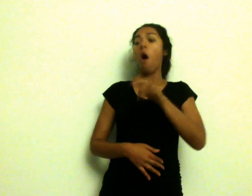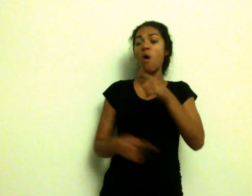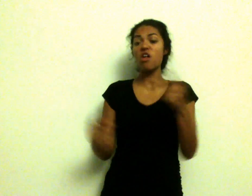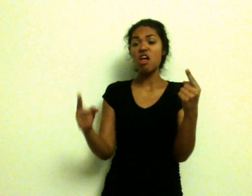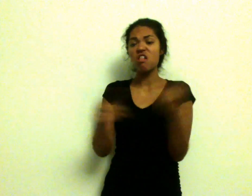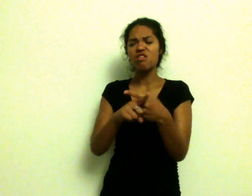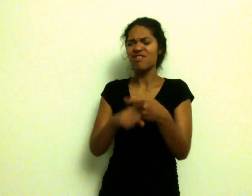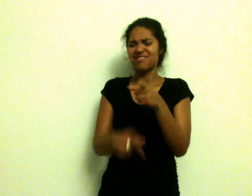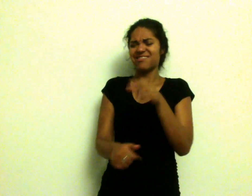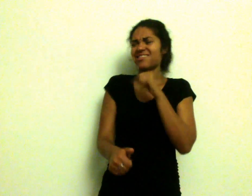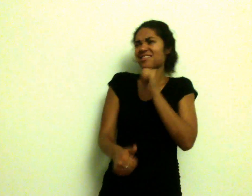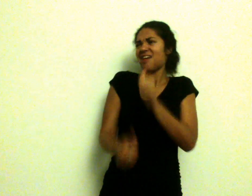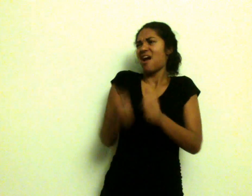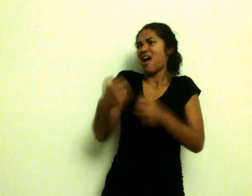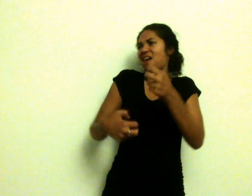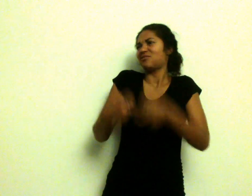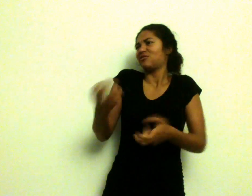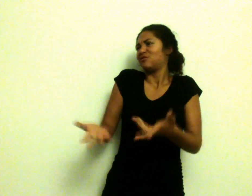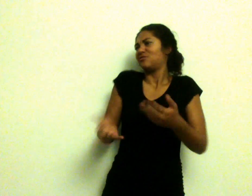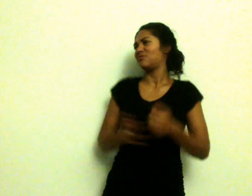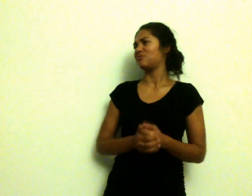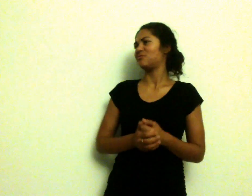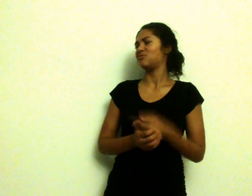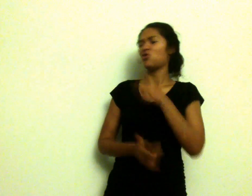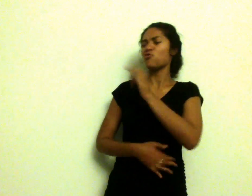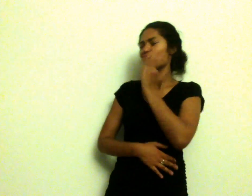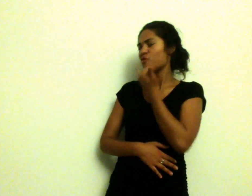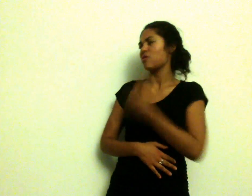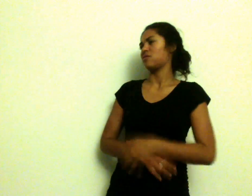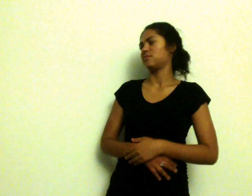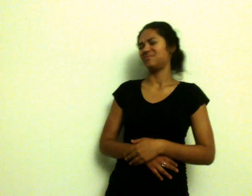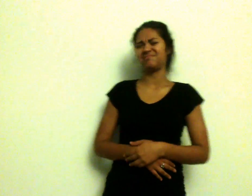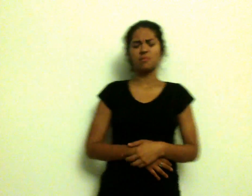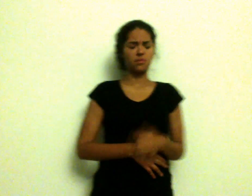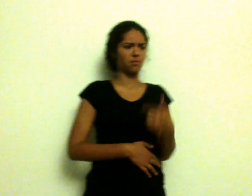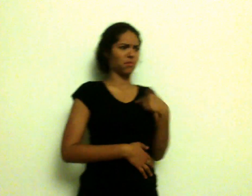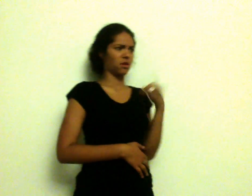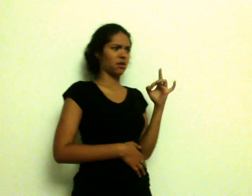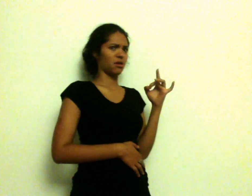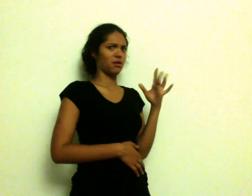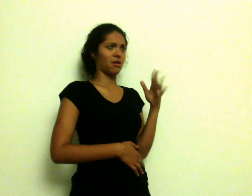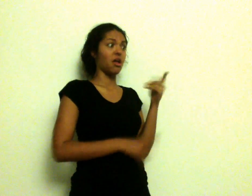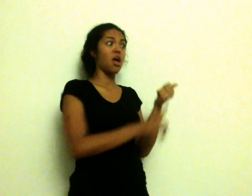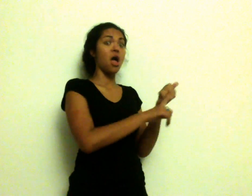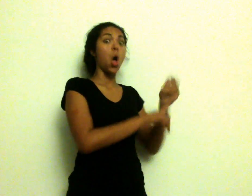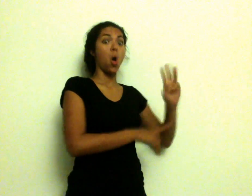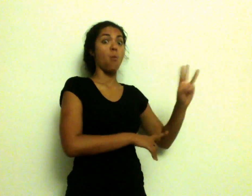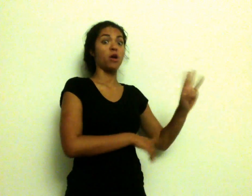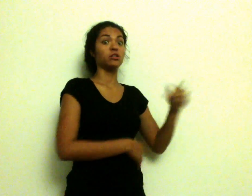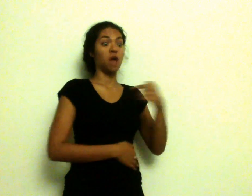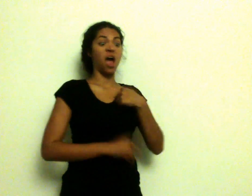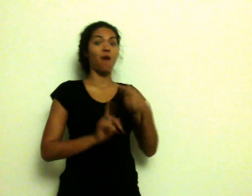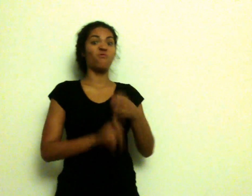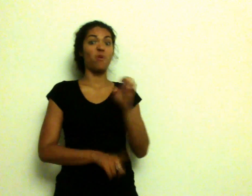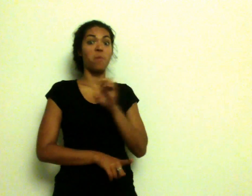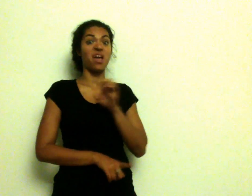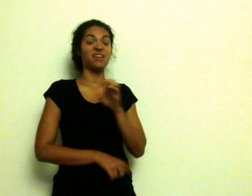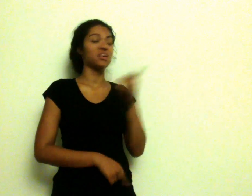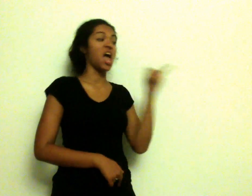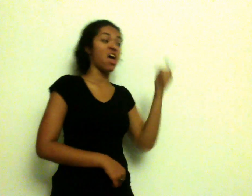are not really a problem. And what was astounding about this was that this was a Westerner telling me that I was studying the Eastern